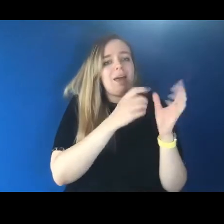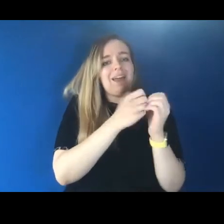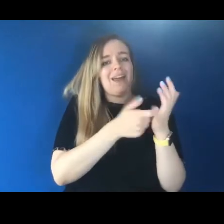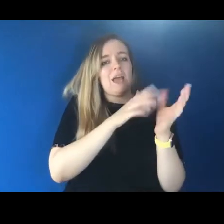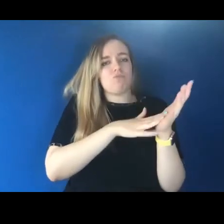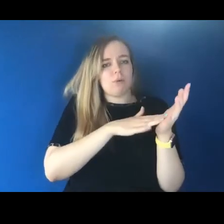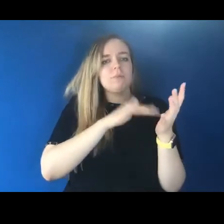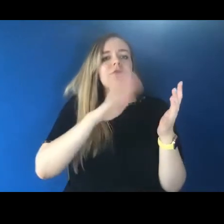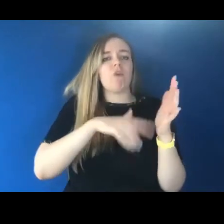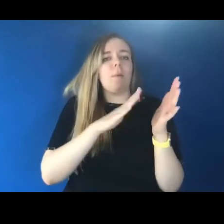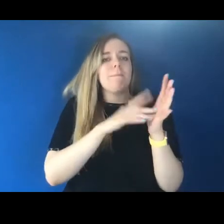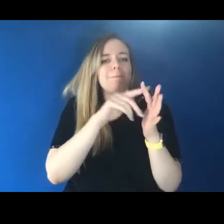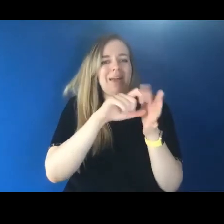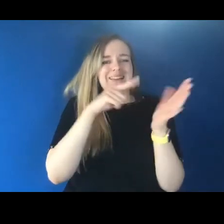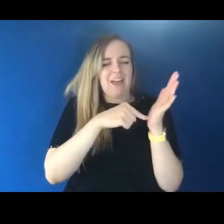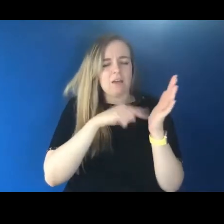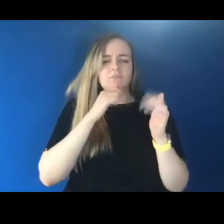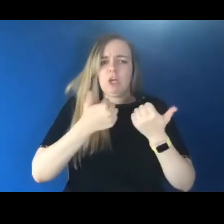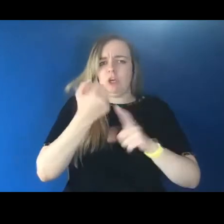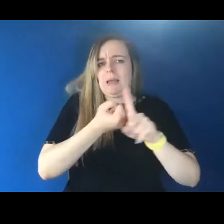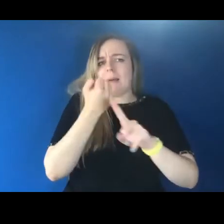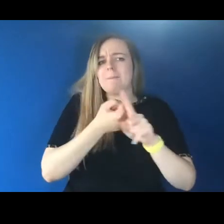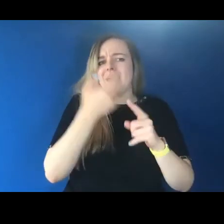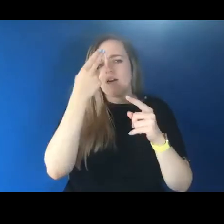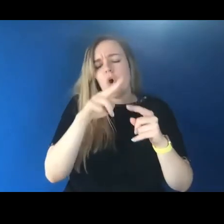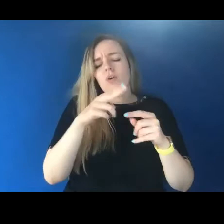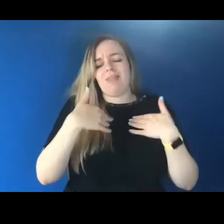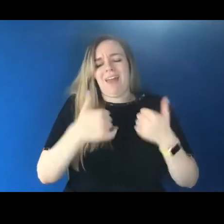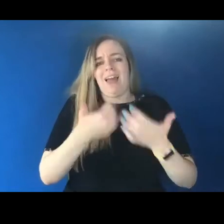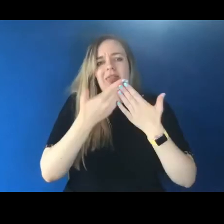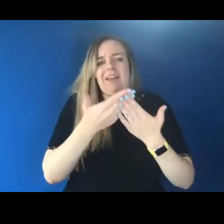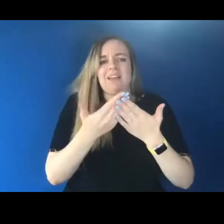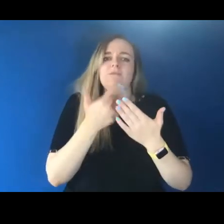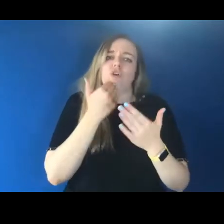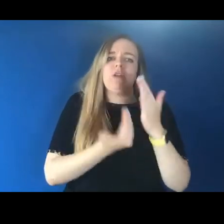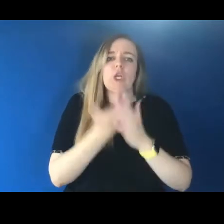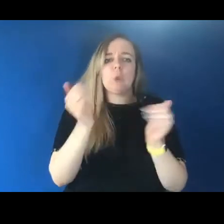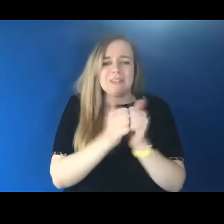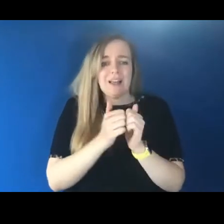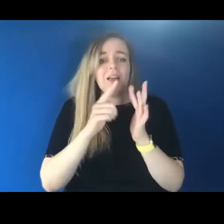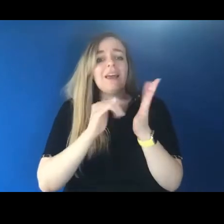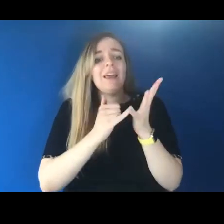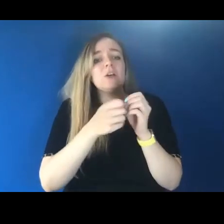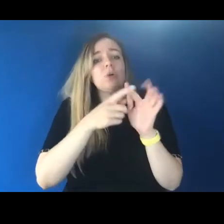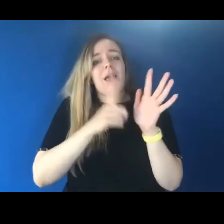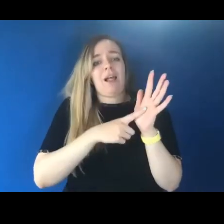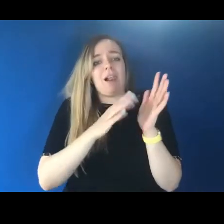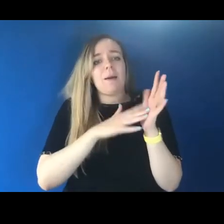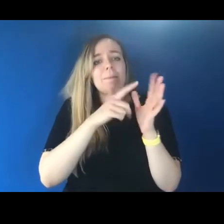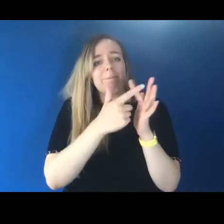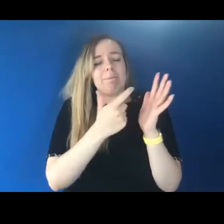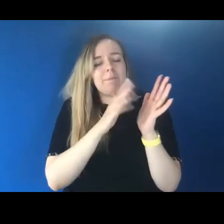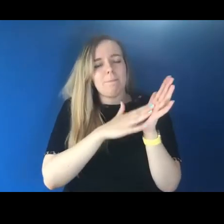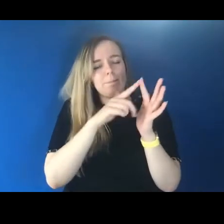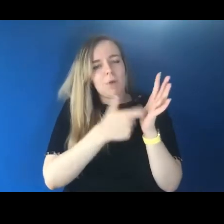Medact, who's part of a great campaign called The Health Case for Green New Deal. Isobel Mercer, who's the senior policy officer